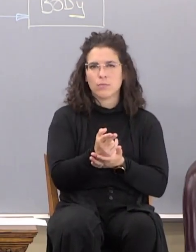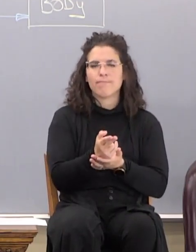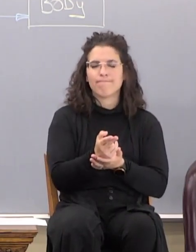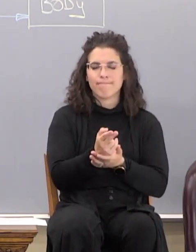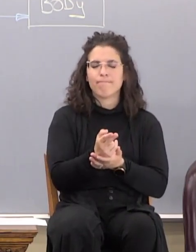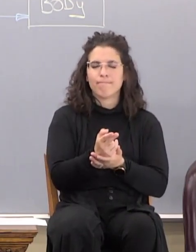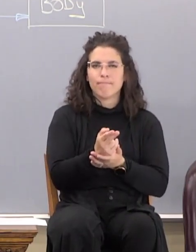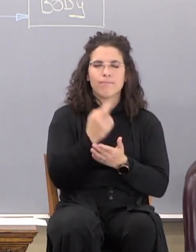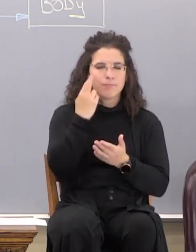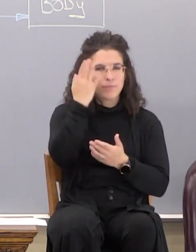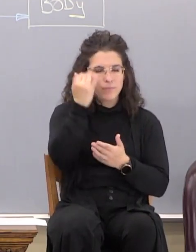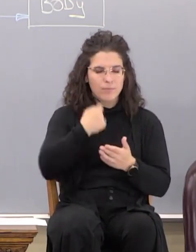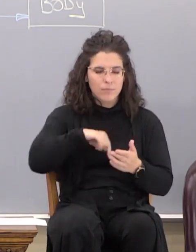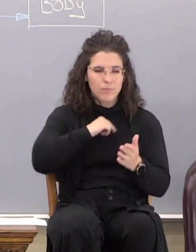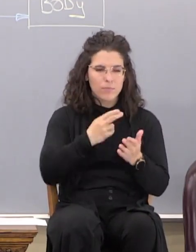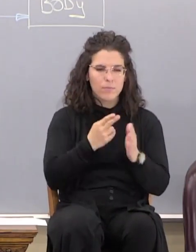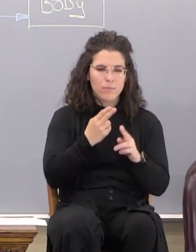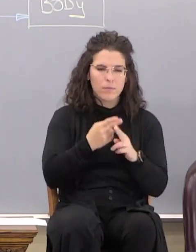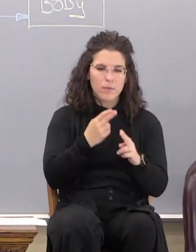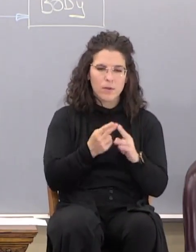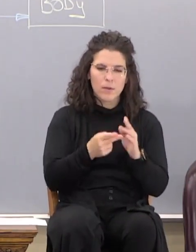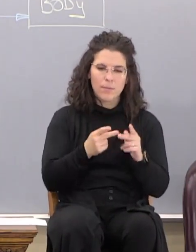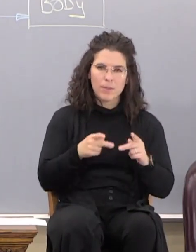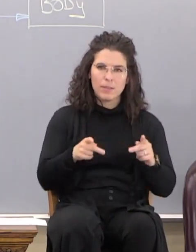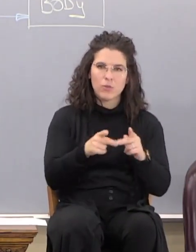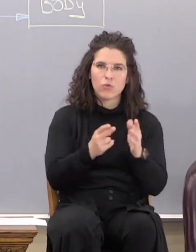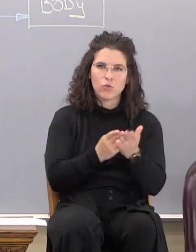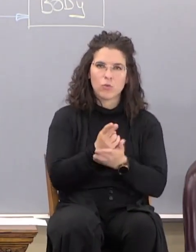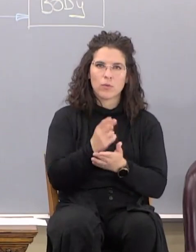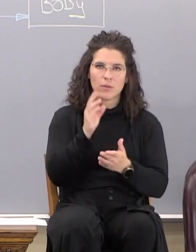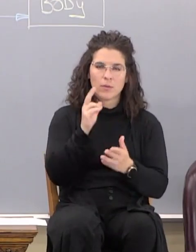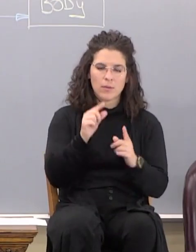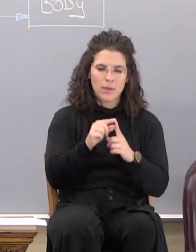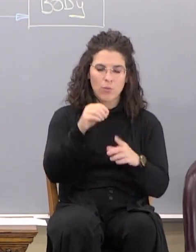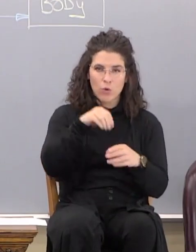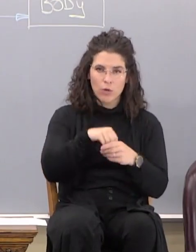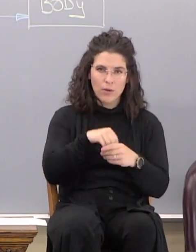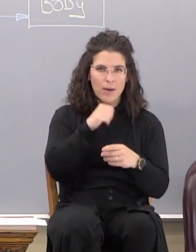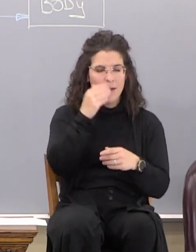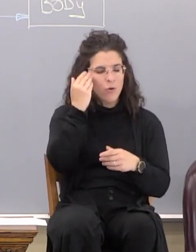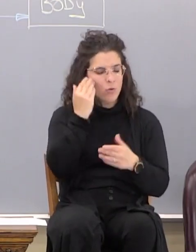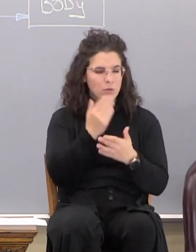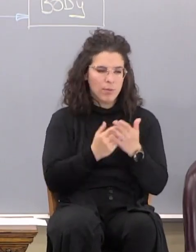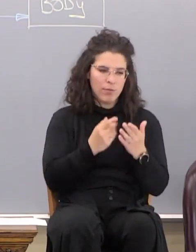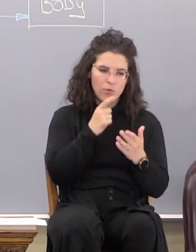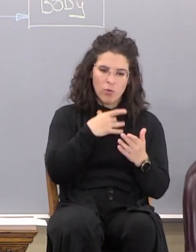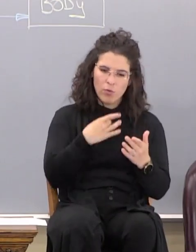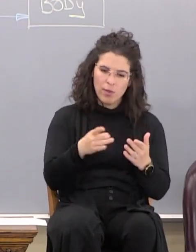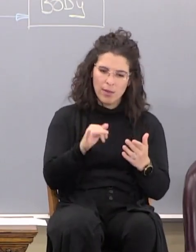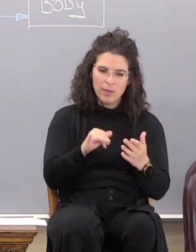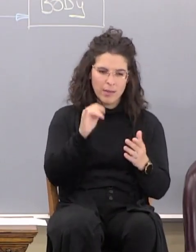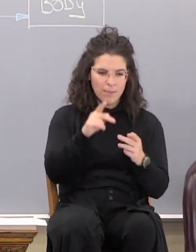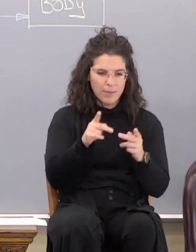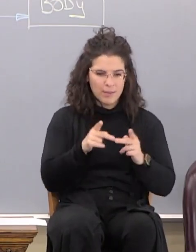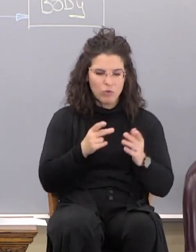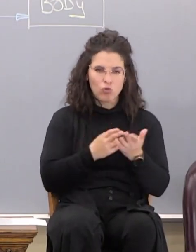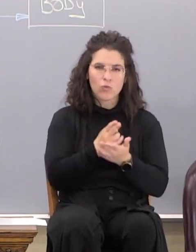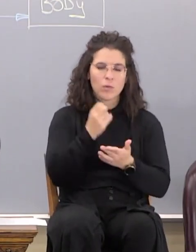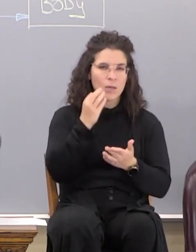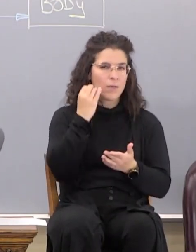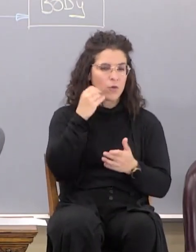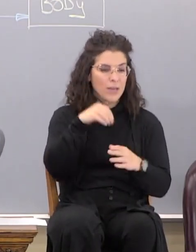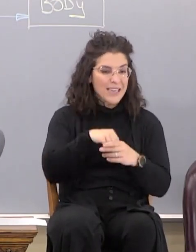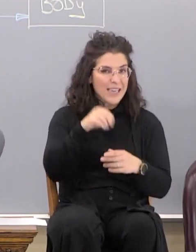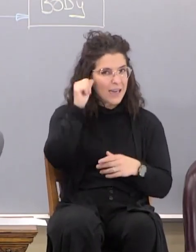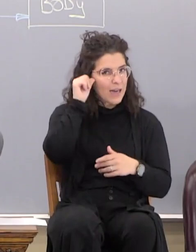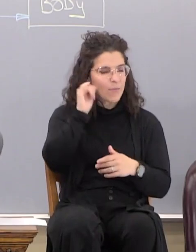And the reason we call it positional truth is because that little word in. I know there's some people don't like to identify positional truth. If you're in Adam,